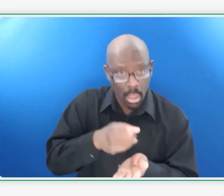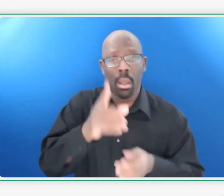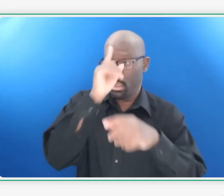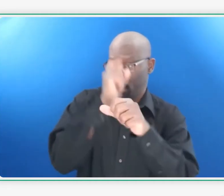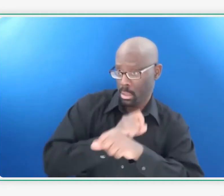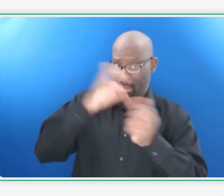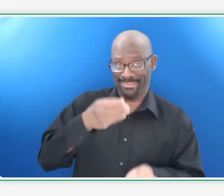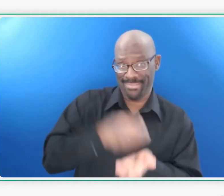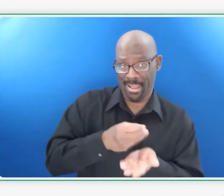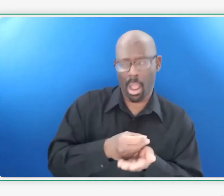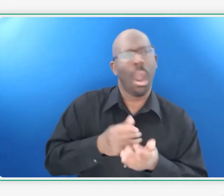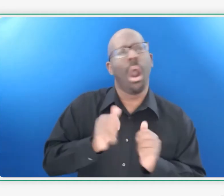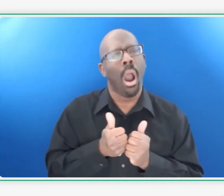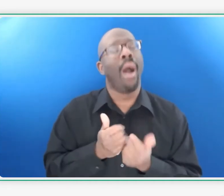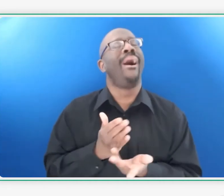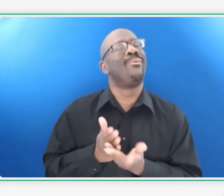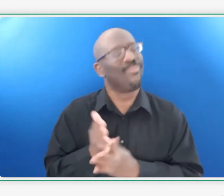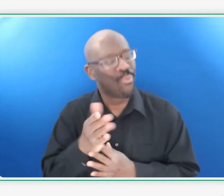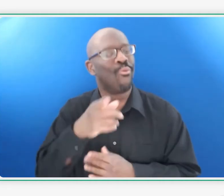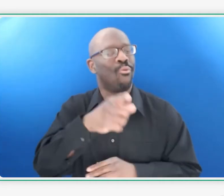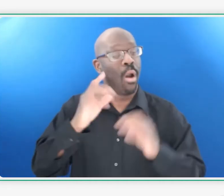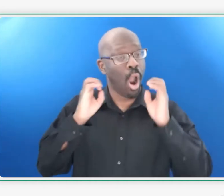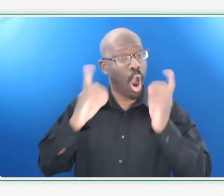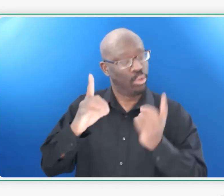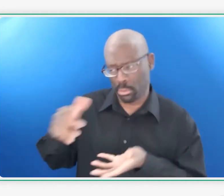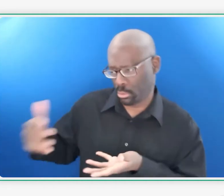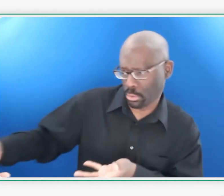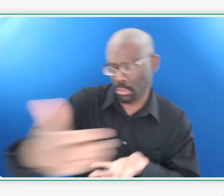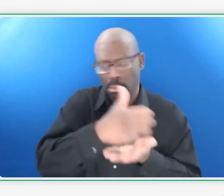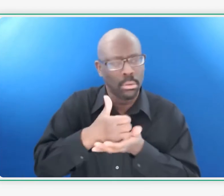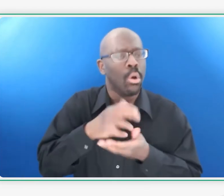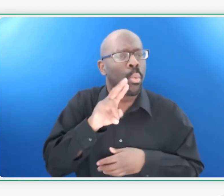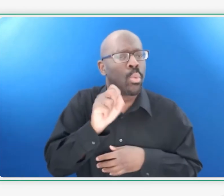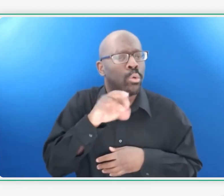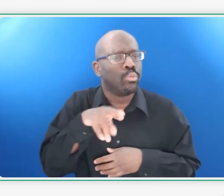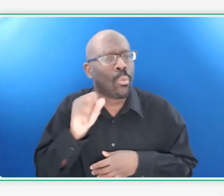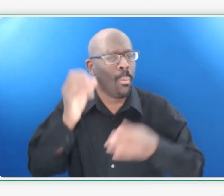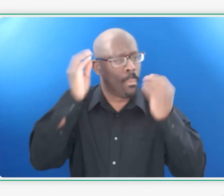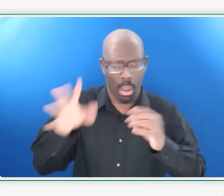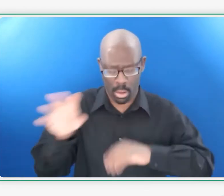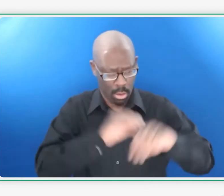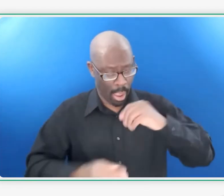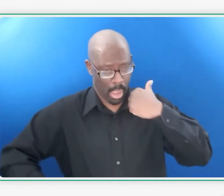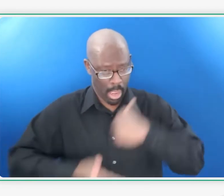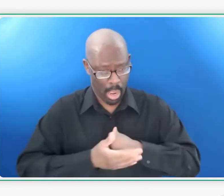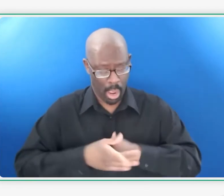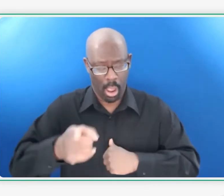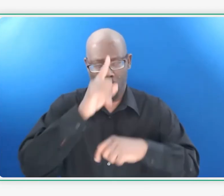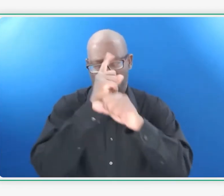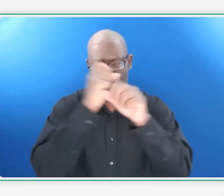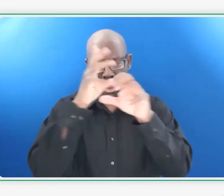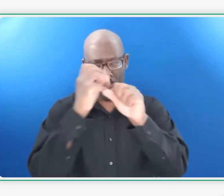best determine a financial plan. And you gain those skills through education and